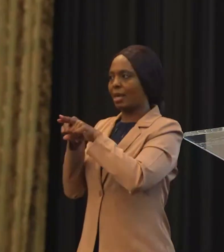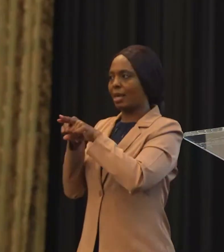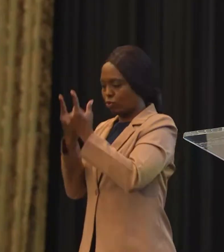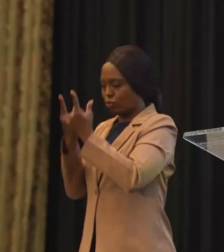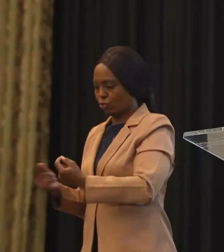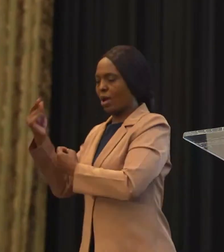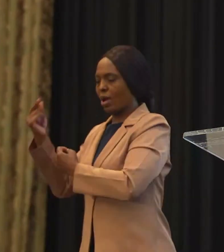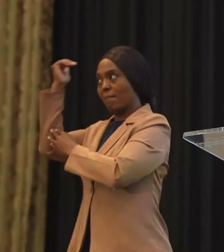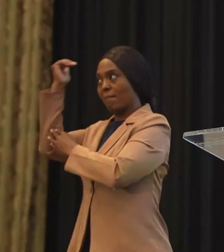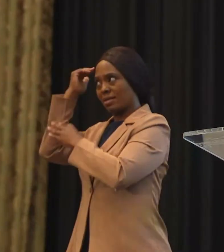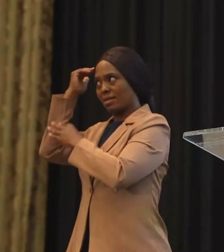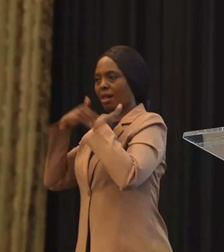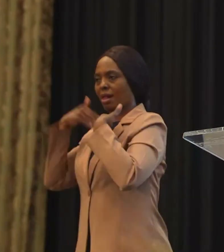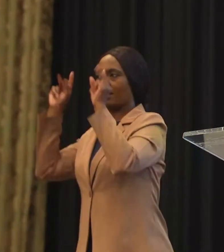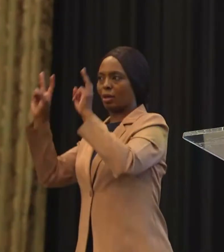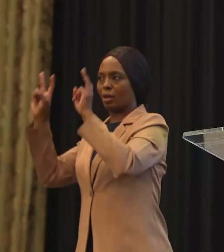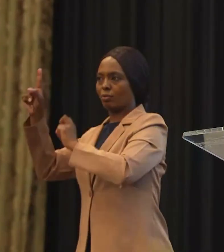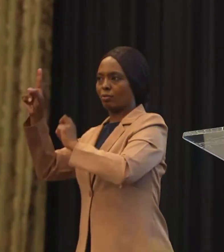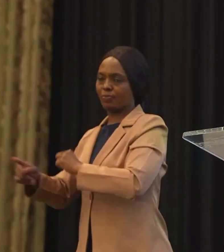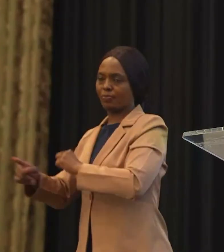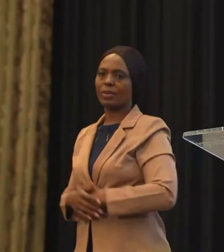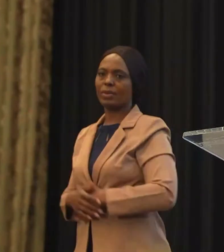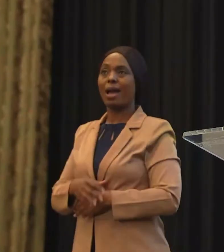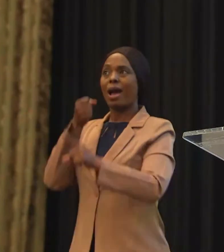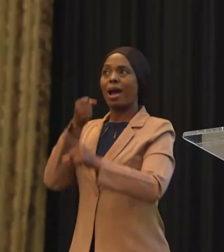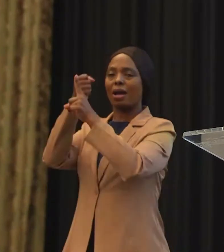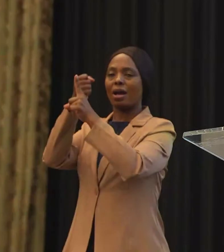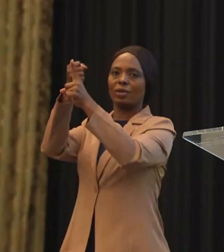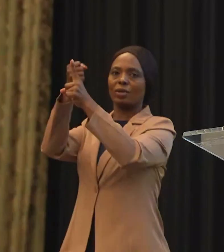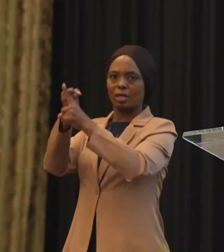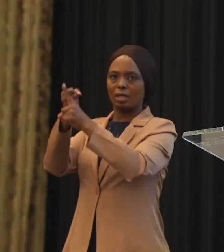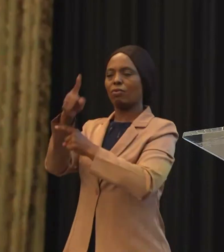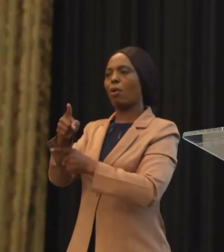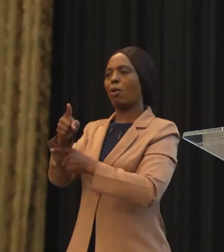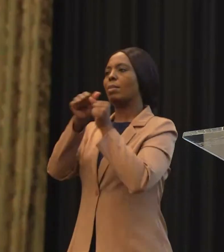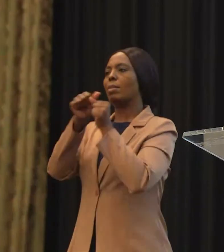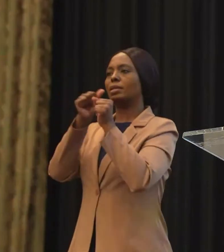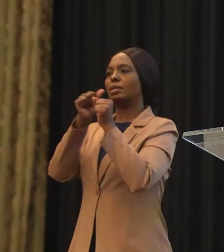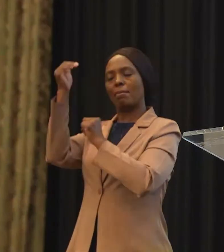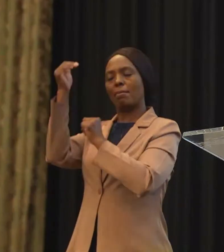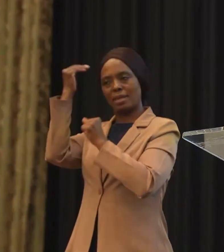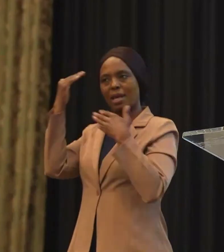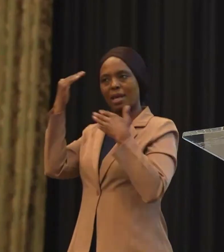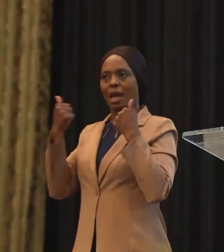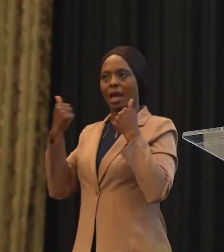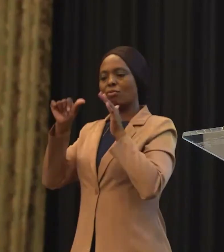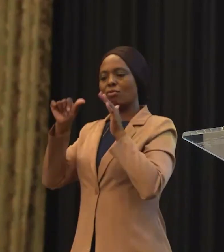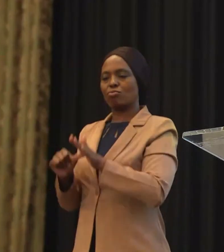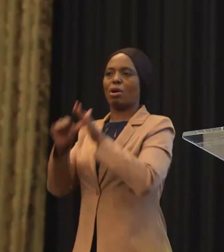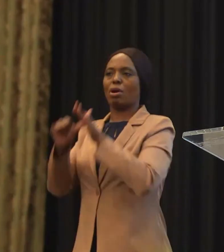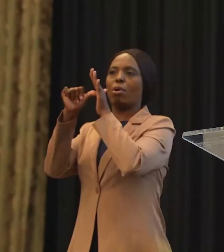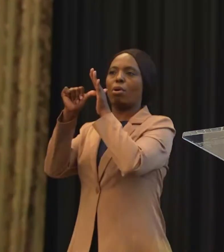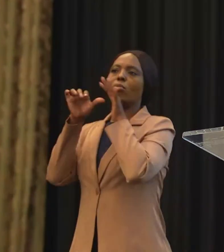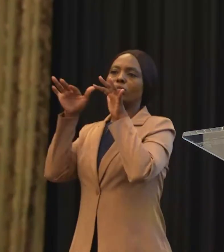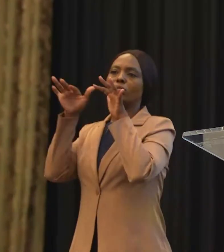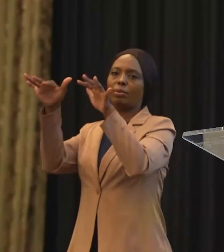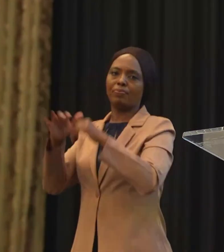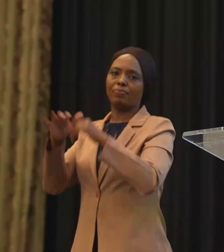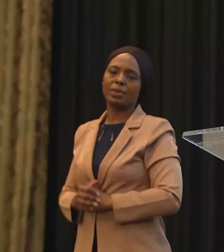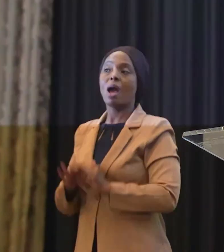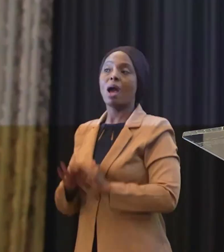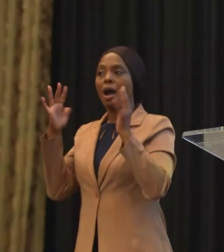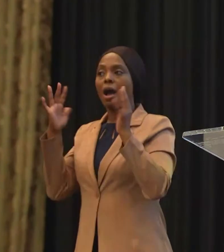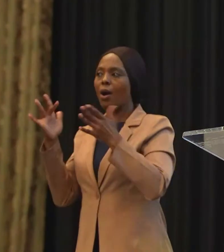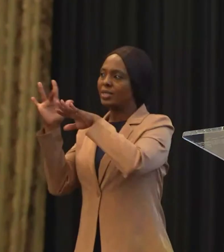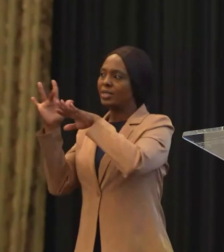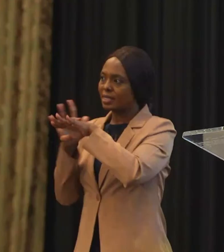health. We need to advocate for better mental health care of key populations, and this can be done through sensitization